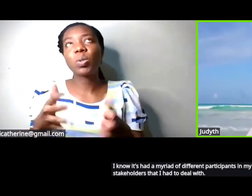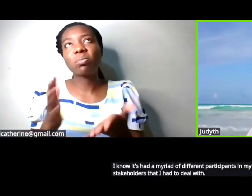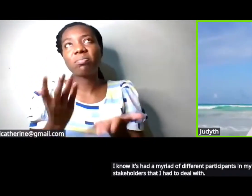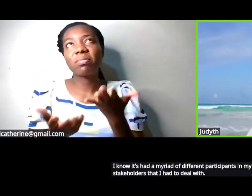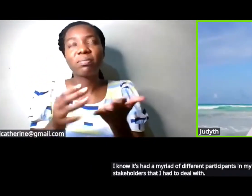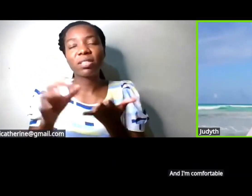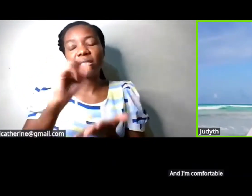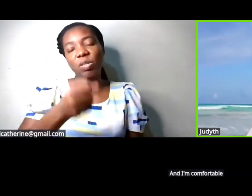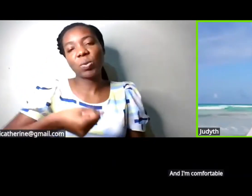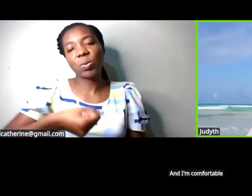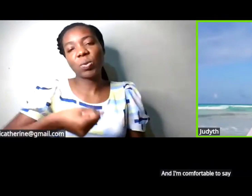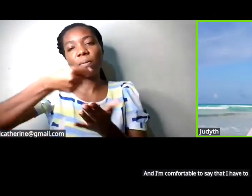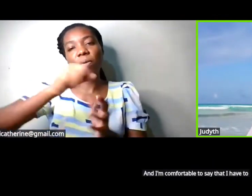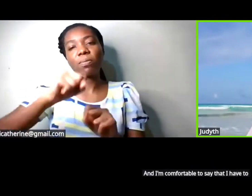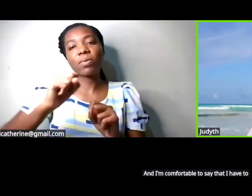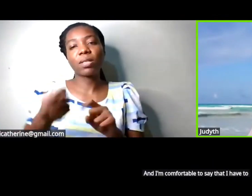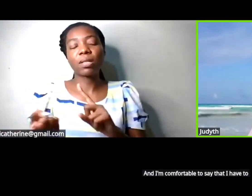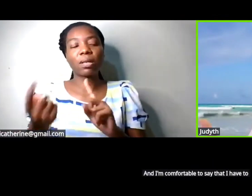to say that